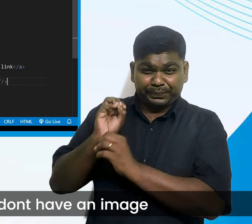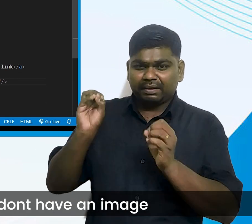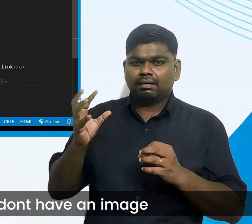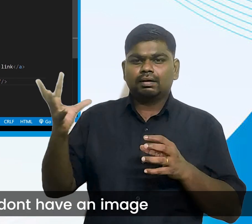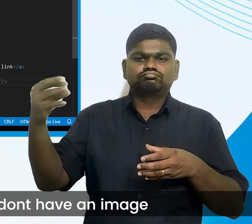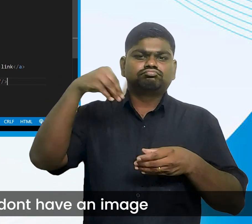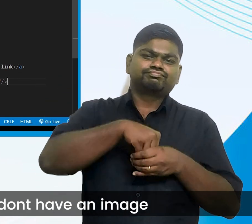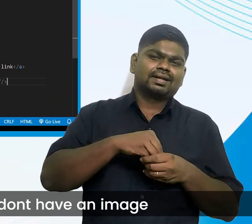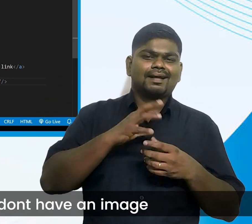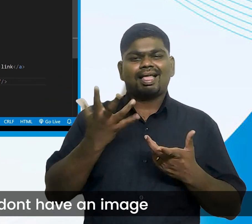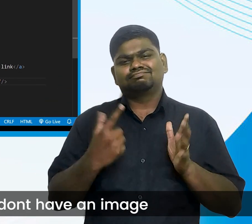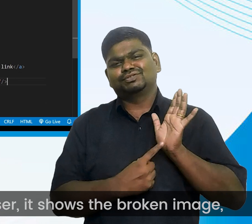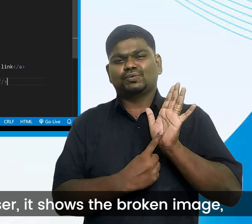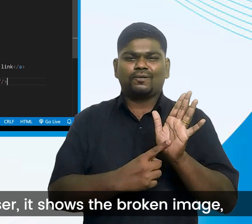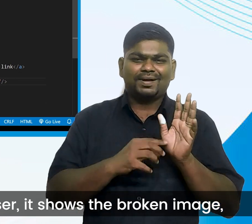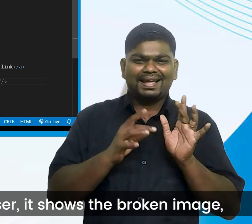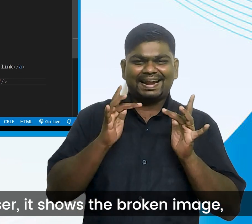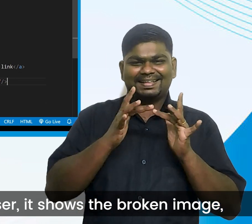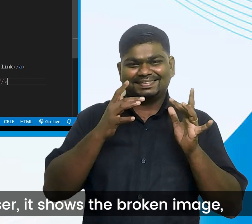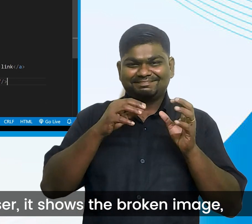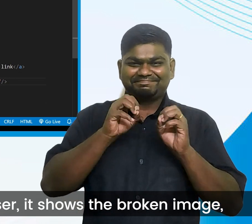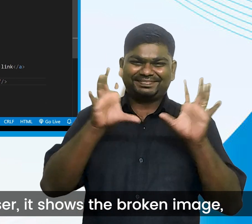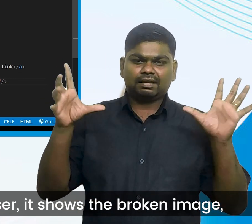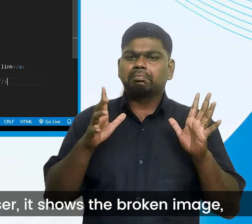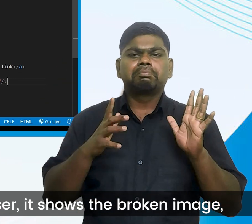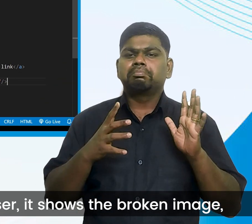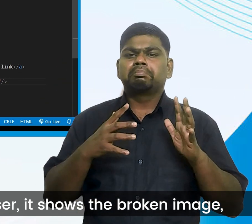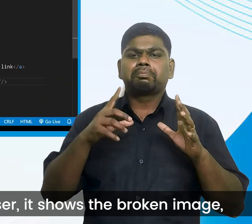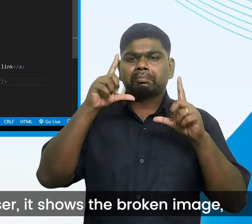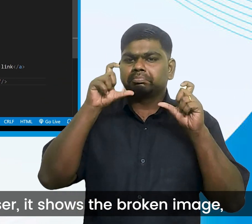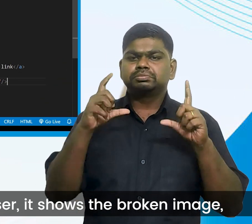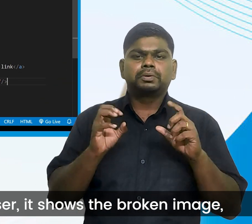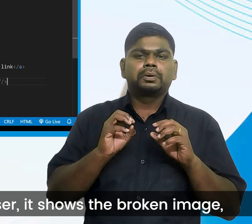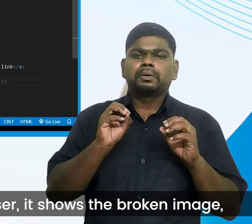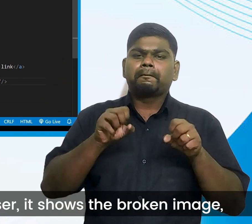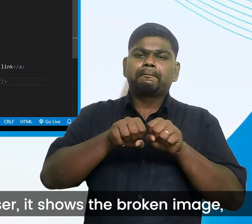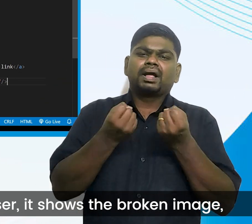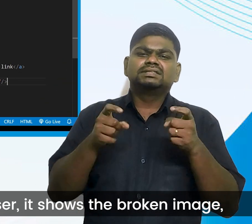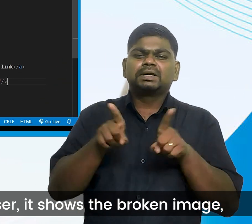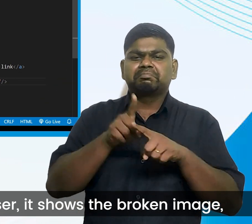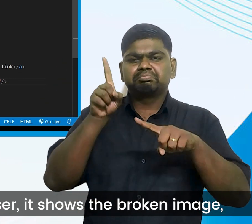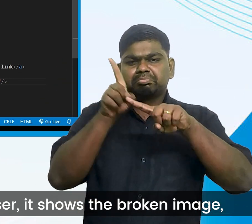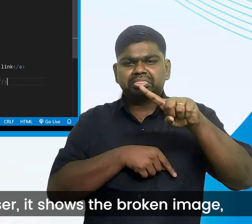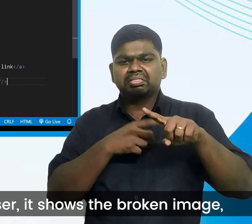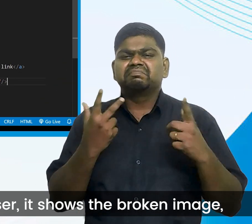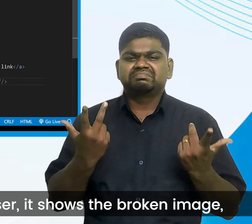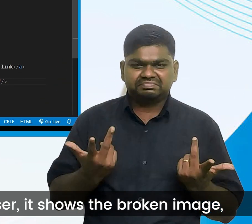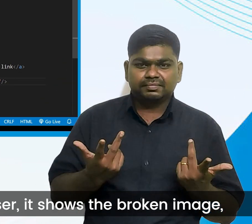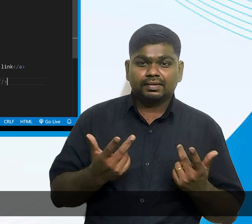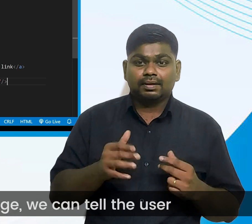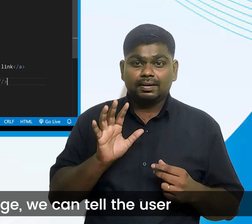don't have a image in the particular path, in the browser it shows the broken